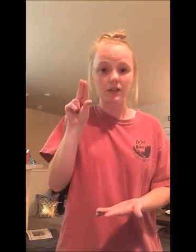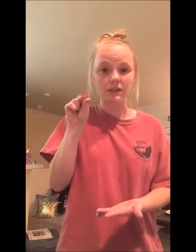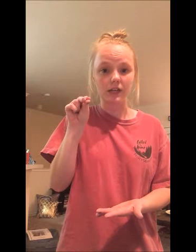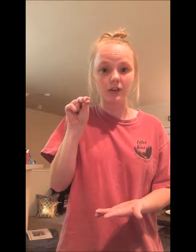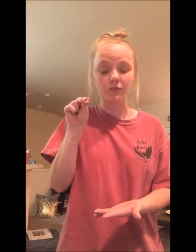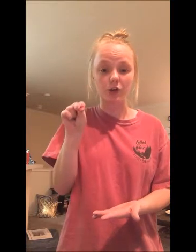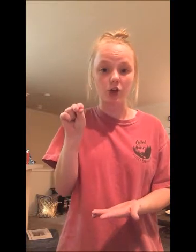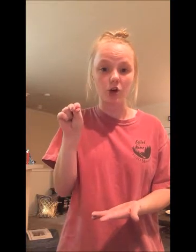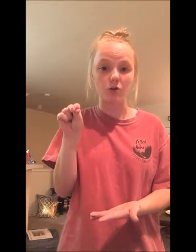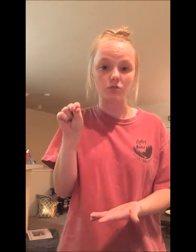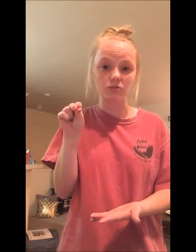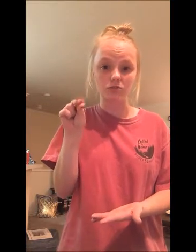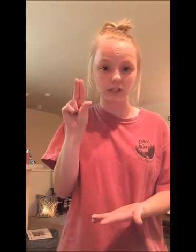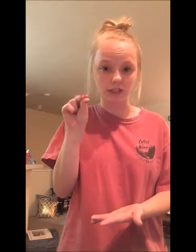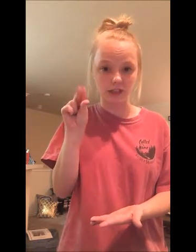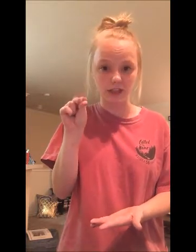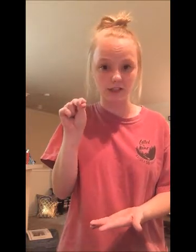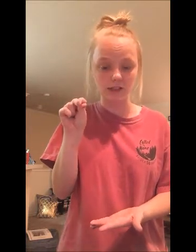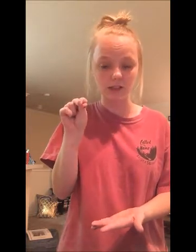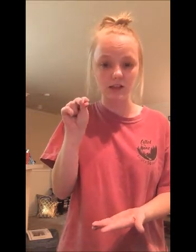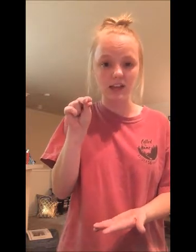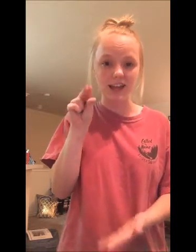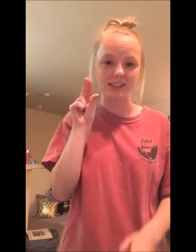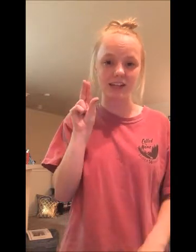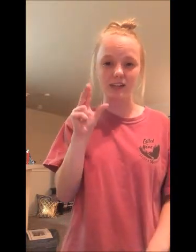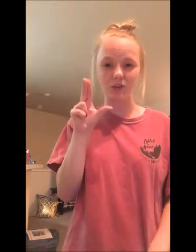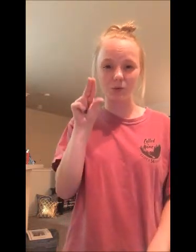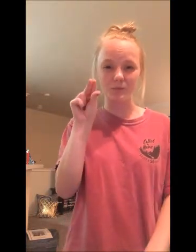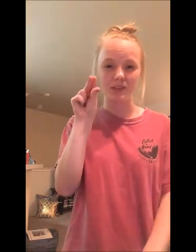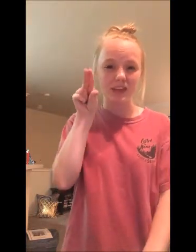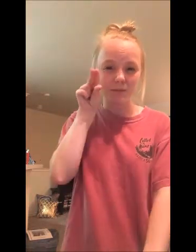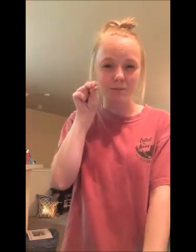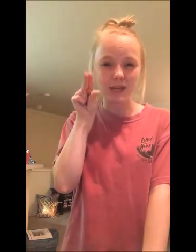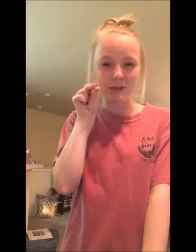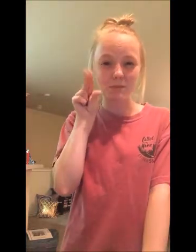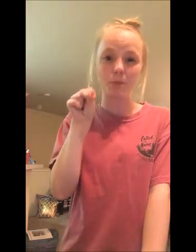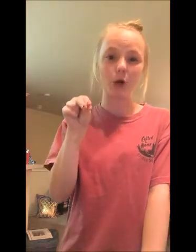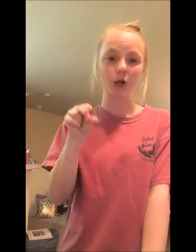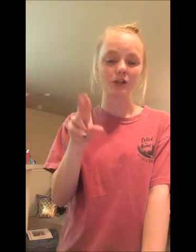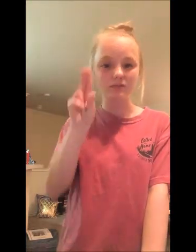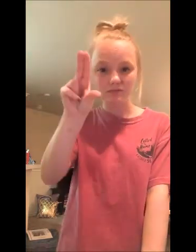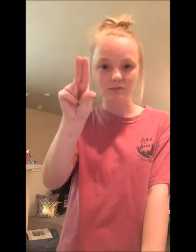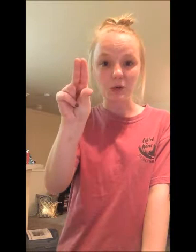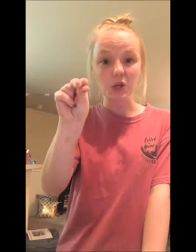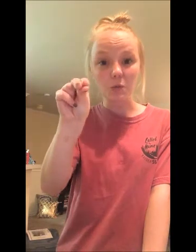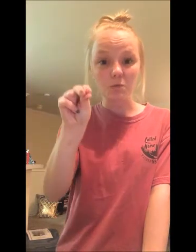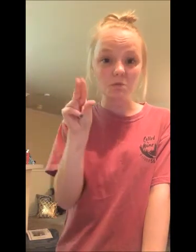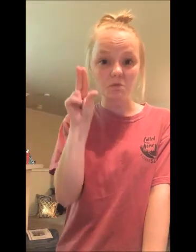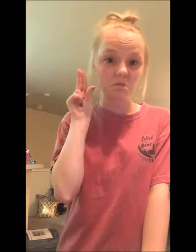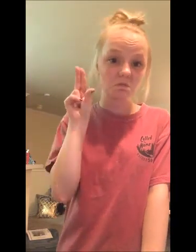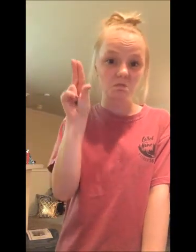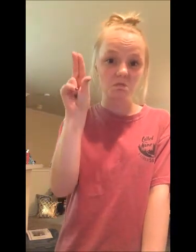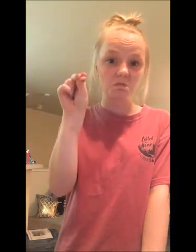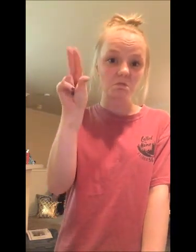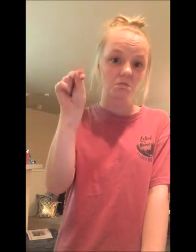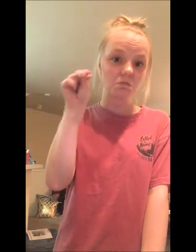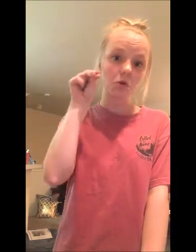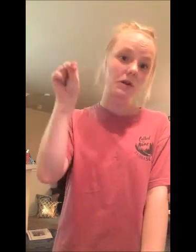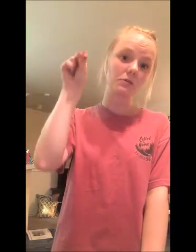then the sign for no is like this. It's like a little baby bird. No. No, I don't